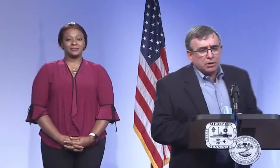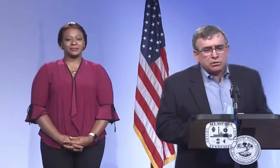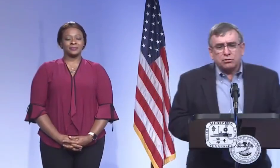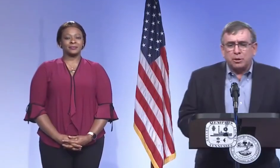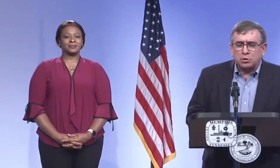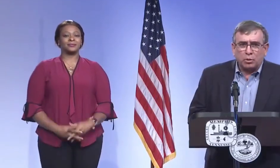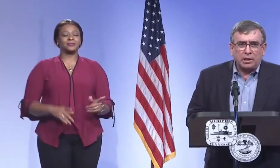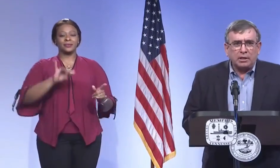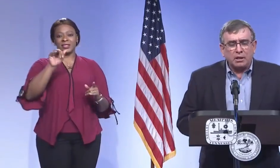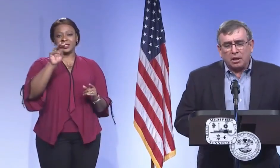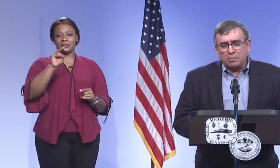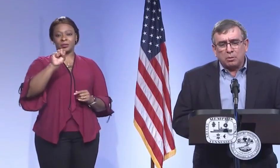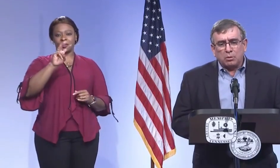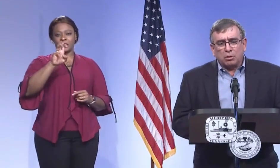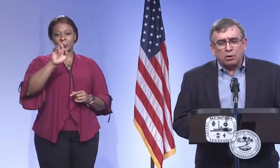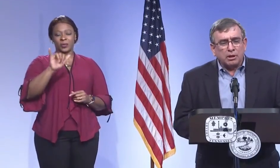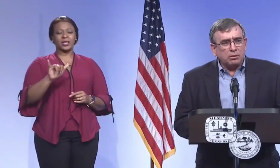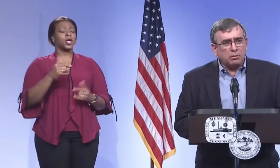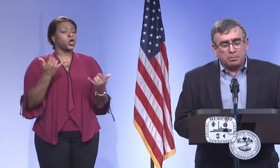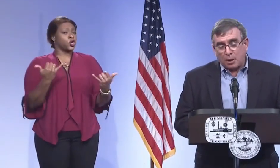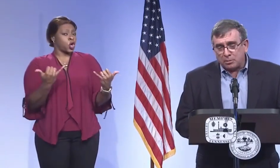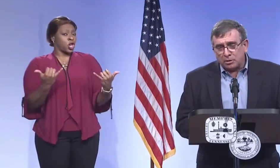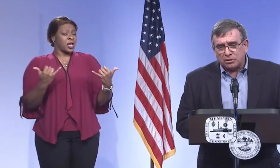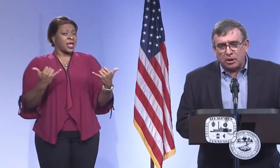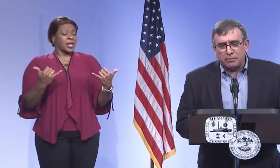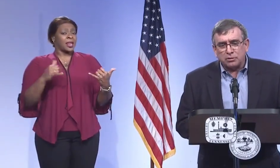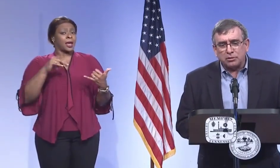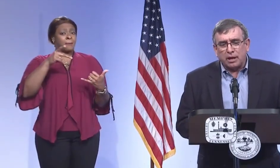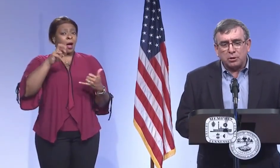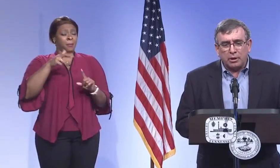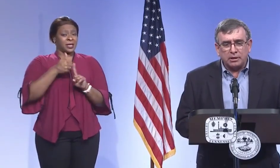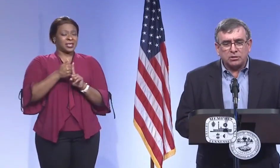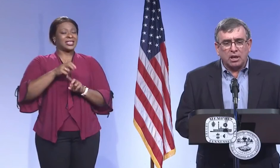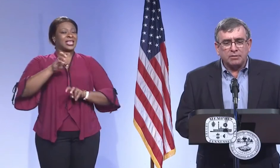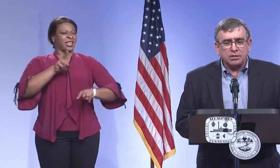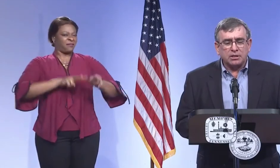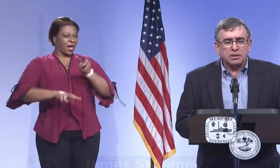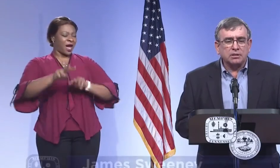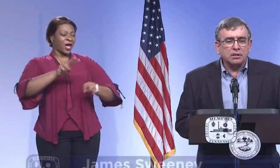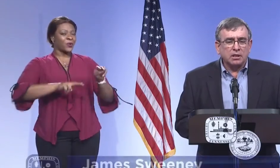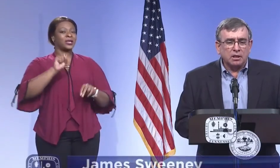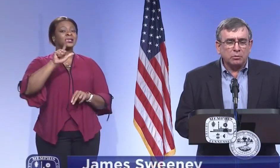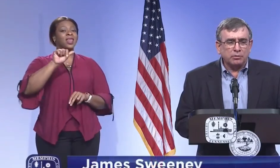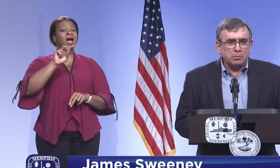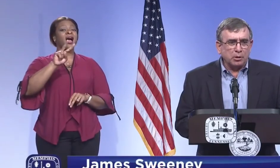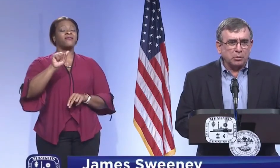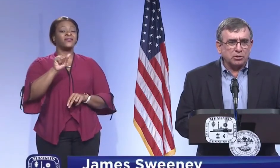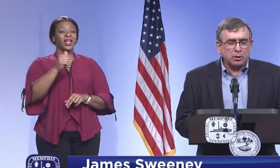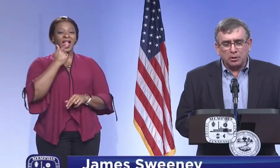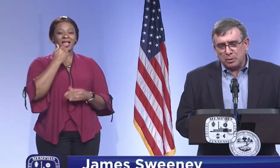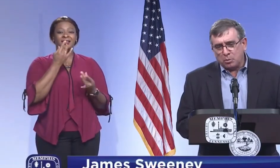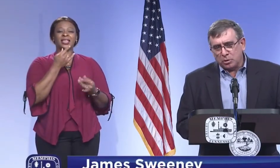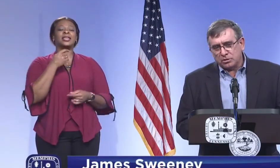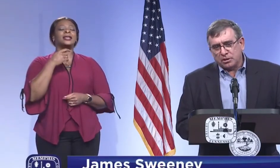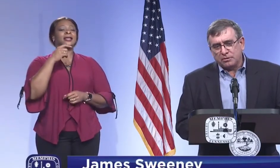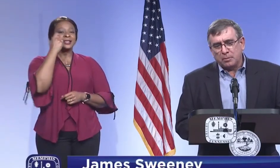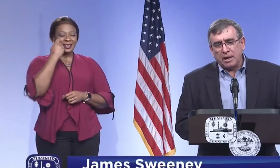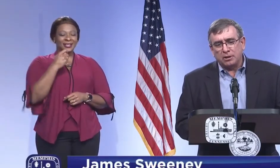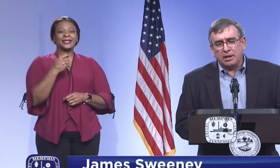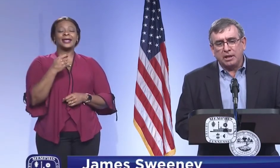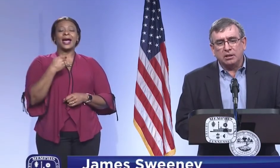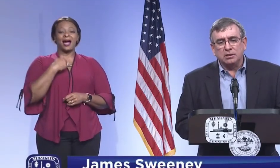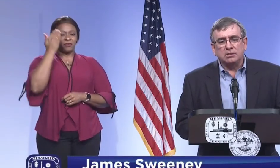This is Jim Sweeney. Currently, Poplar itself is evaluating saliva testing. We're familiar with some of the reports that have